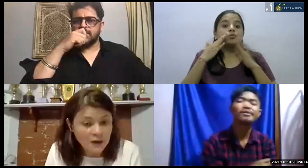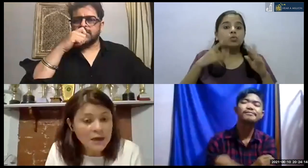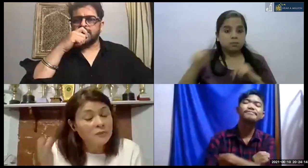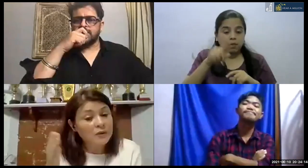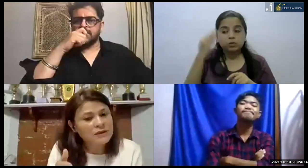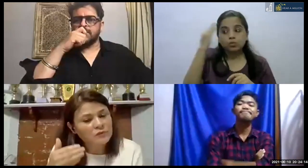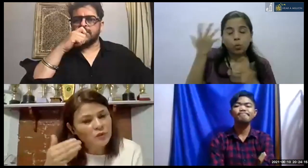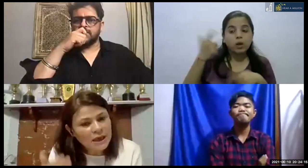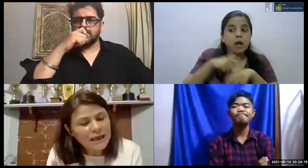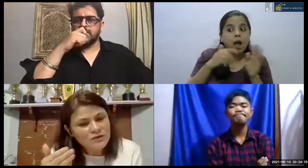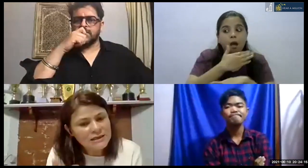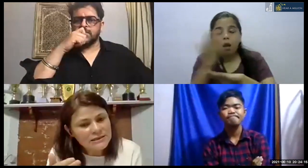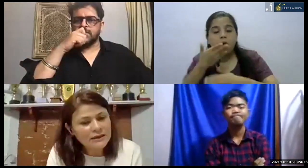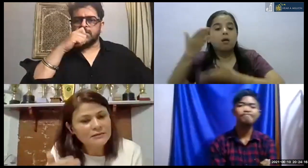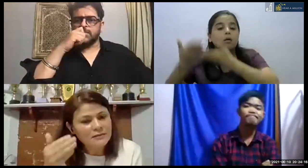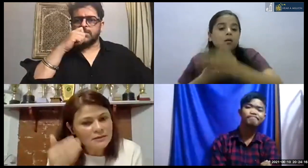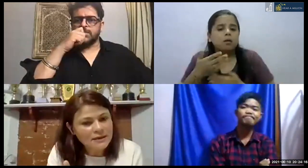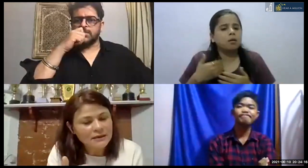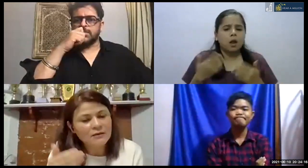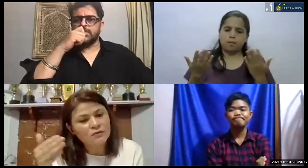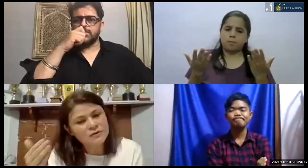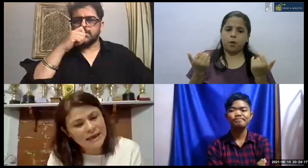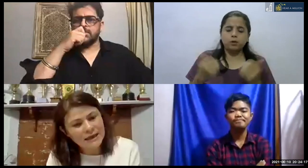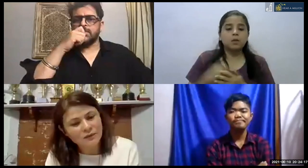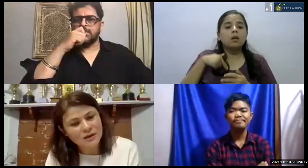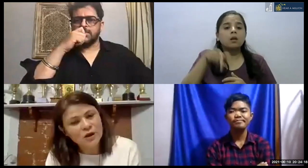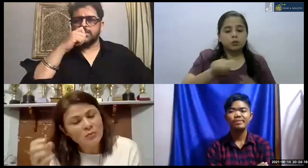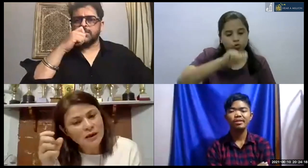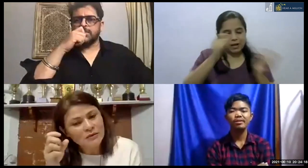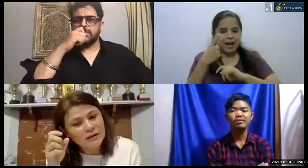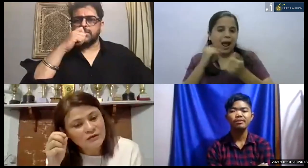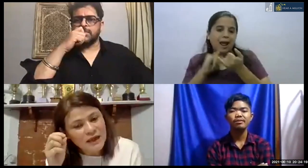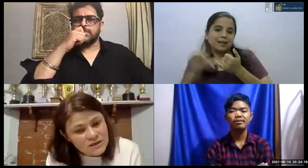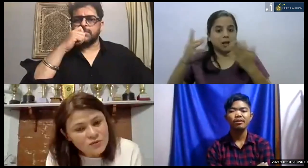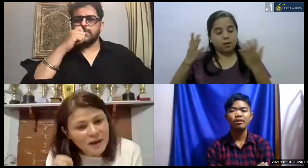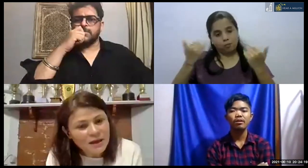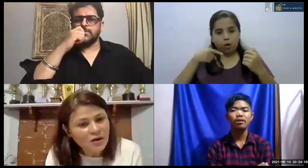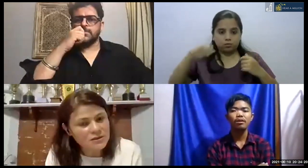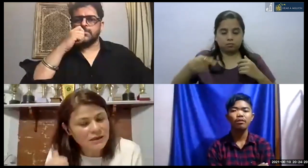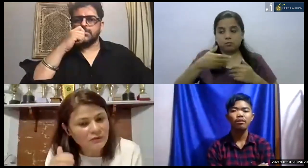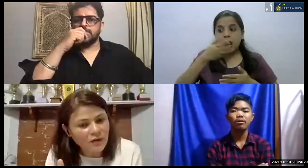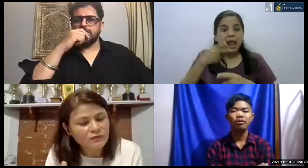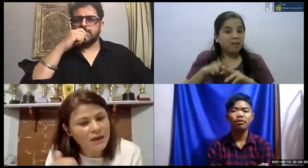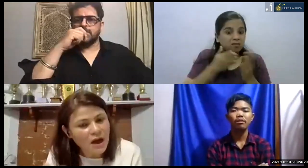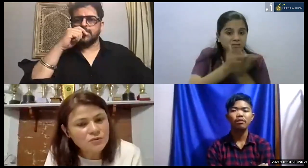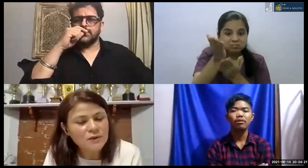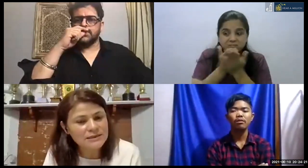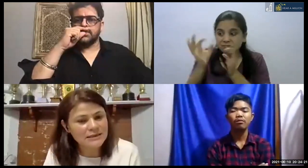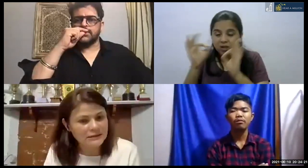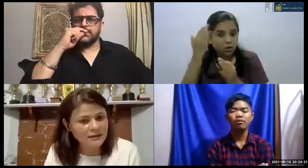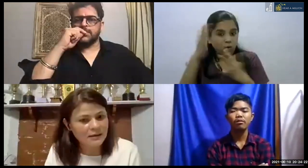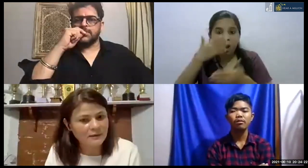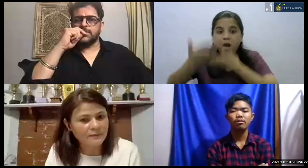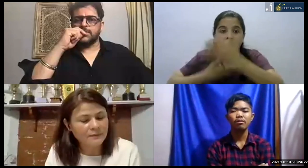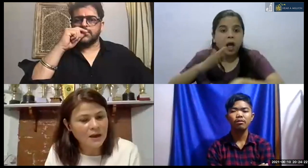care of, because we can translate content to sign language. But if there's no pedagogy involved, then how do we